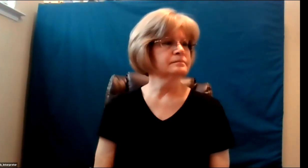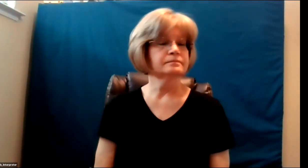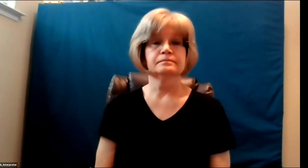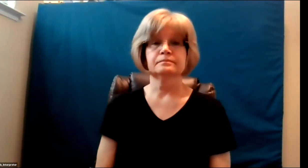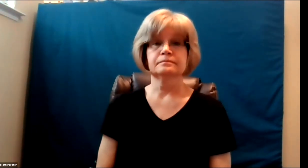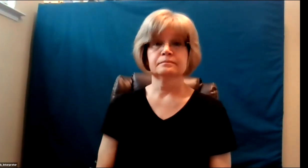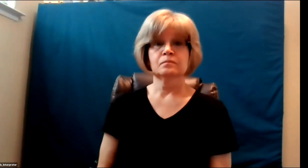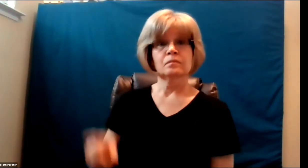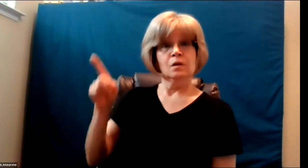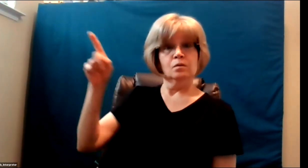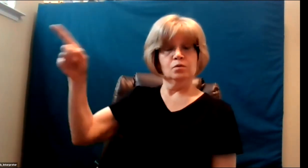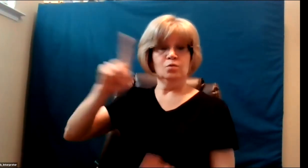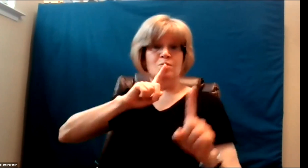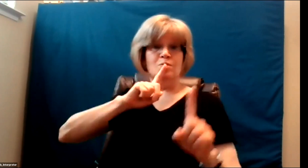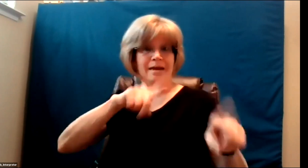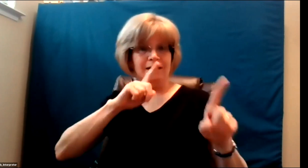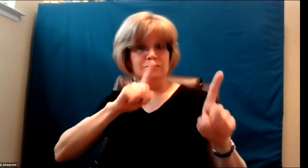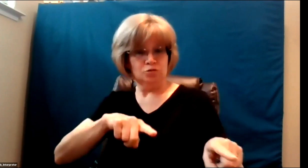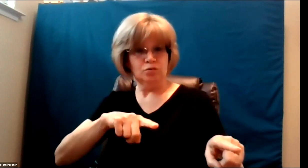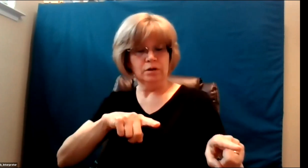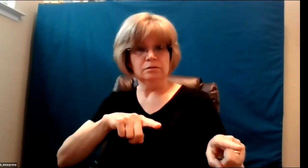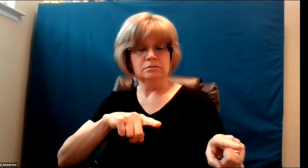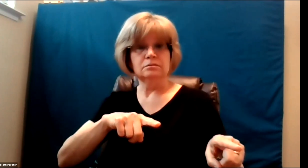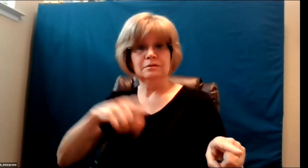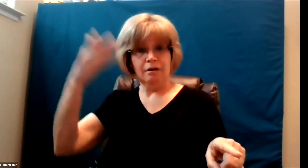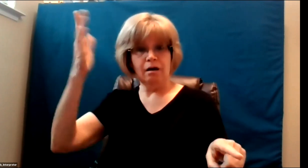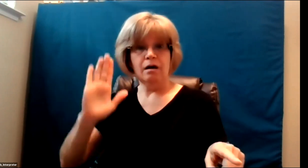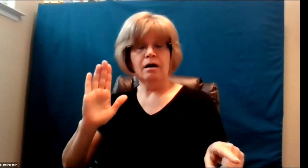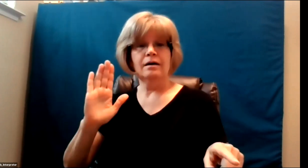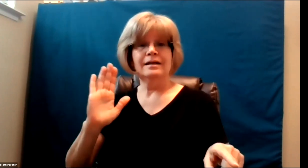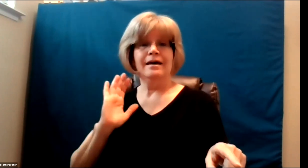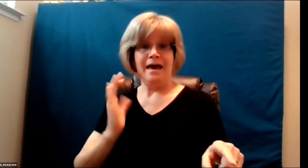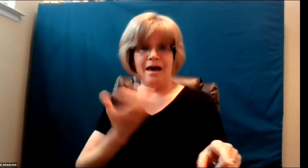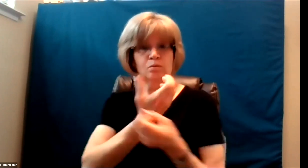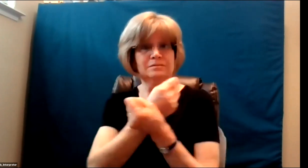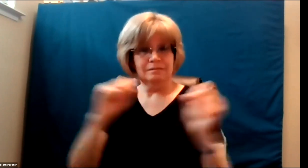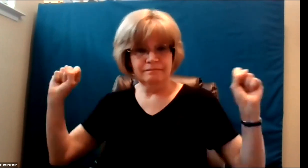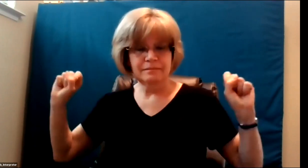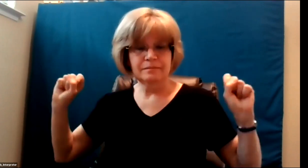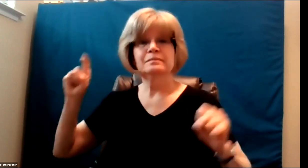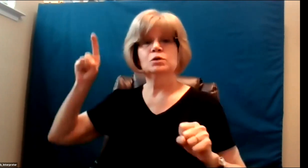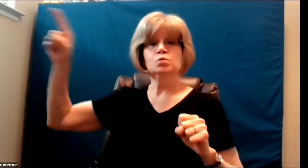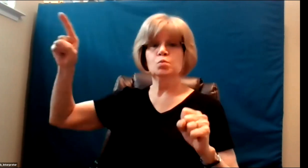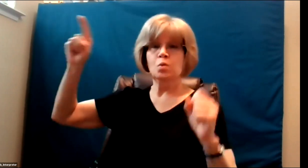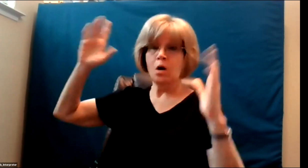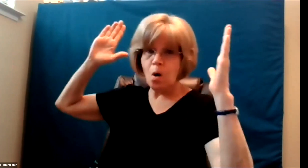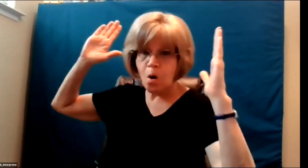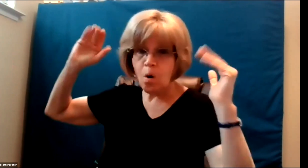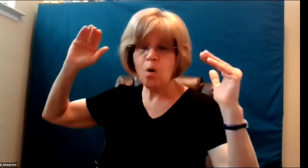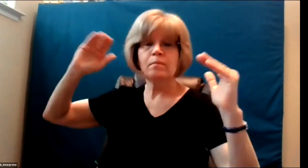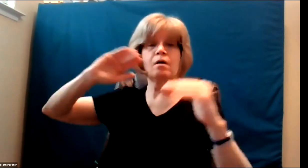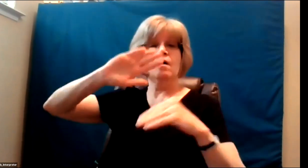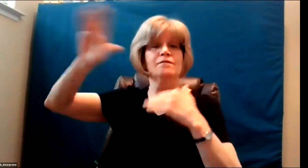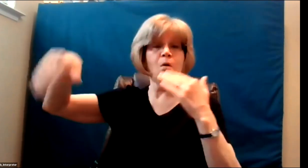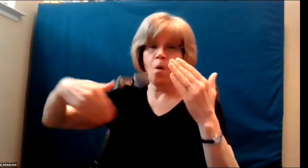By awesome deeds, you answer us with deliverance. God of our salvation, you are the hope of all